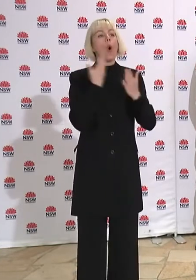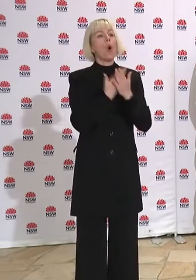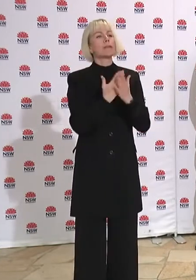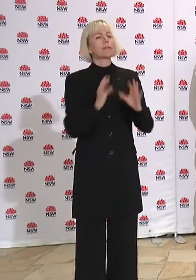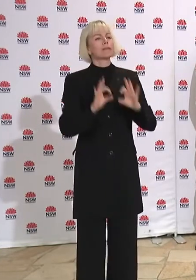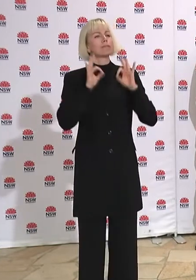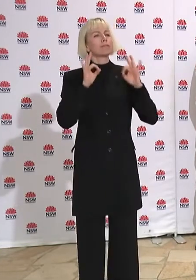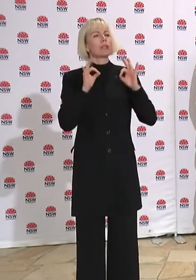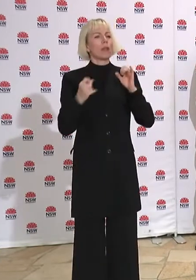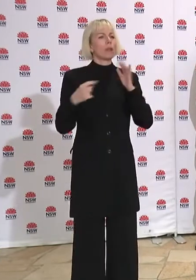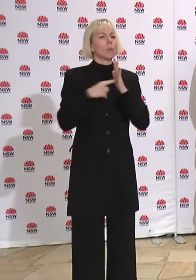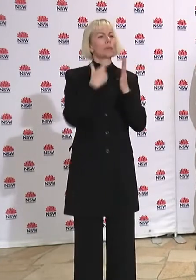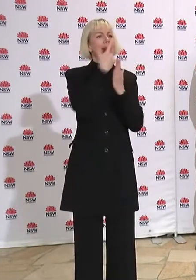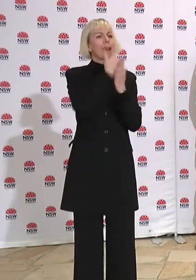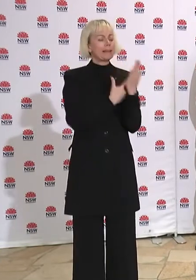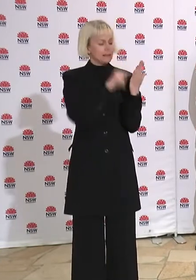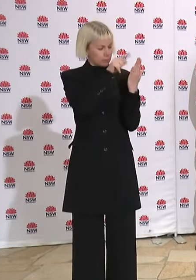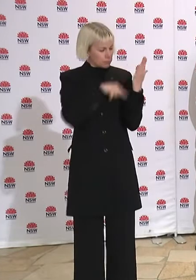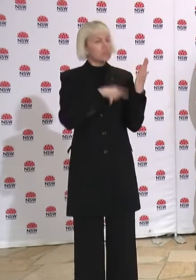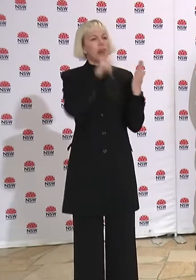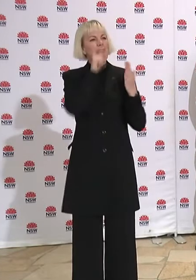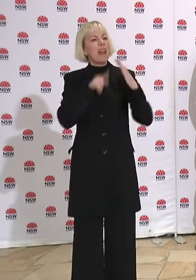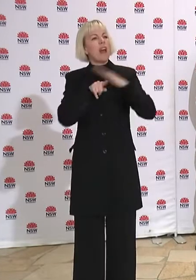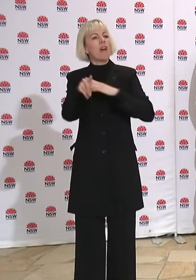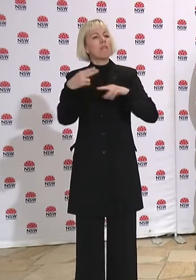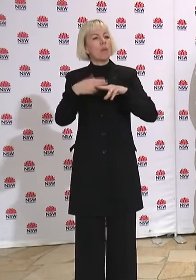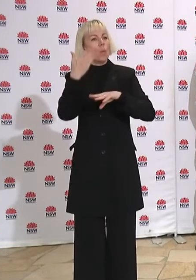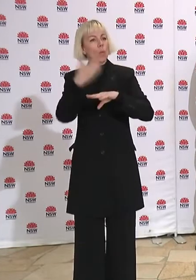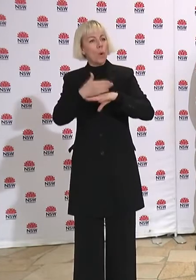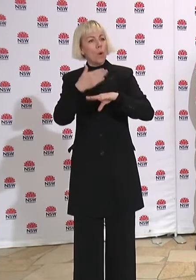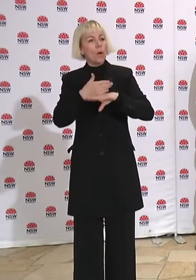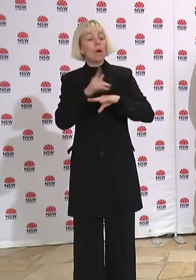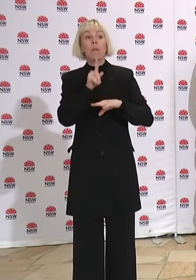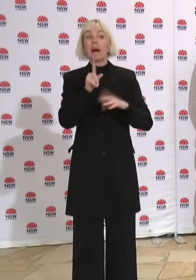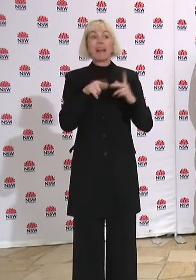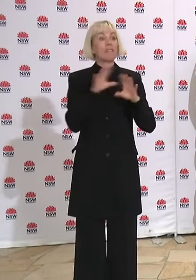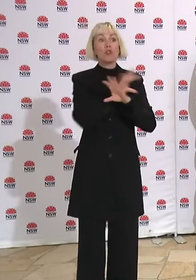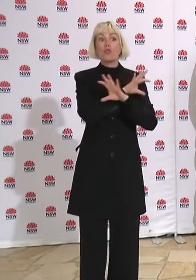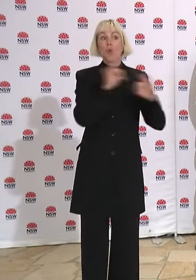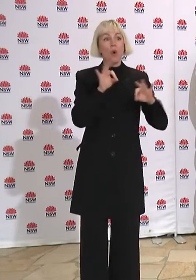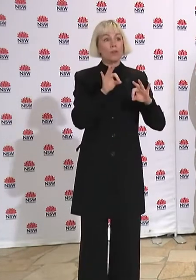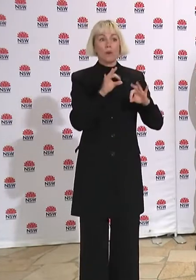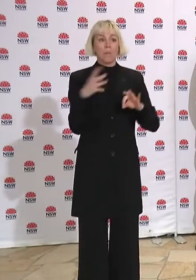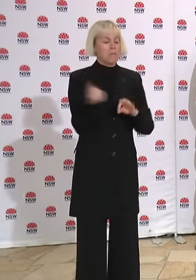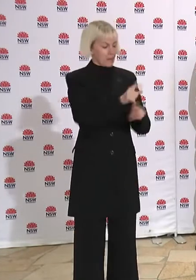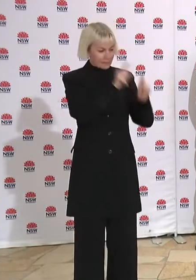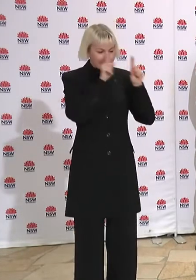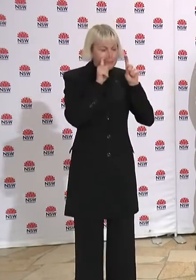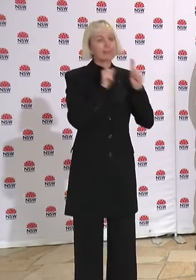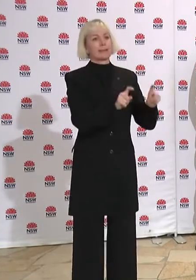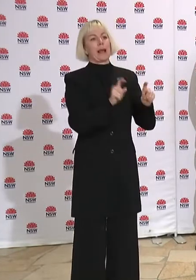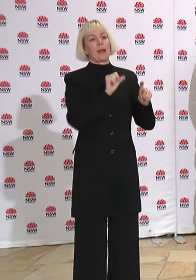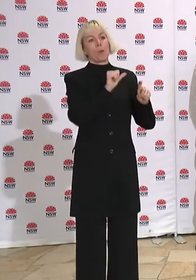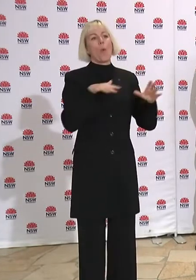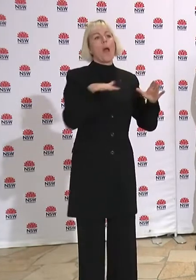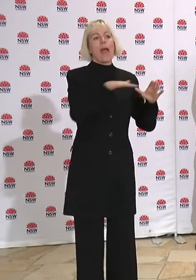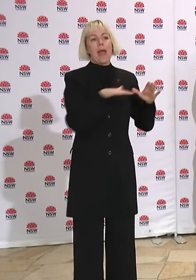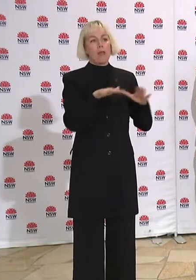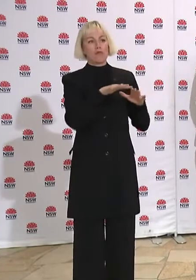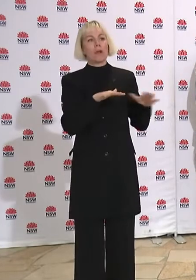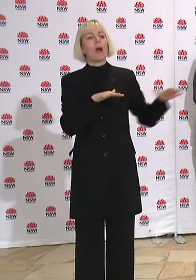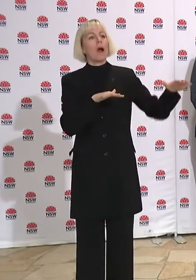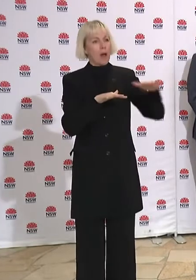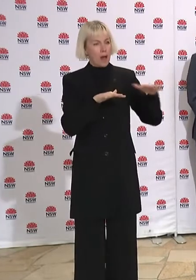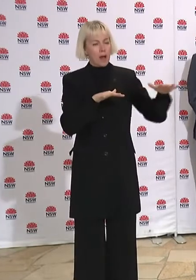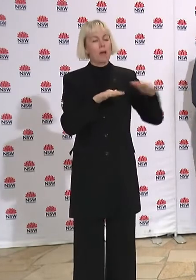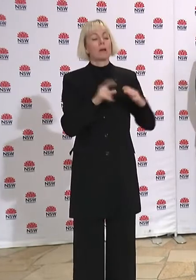critical workers from the Blacktown local government area and the Cumberland local government area, we don't want any workers leaving that